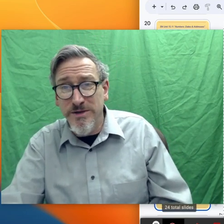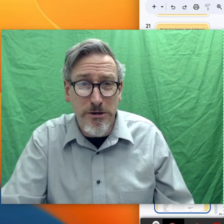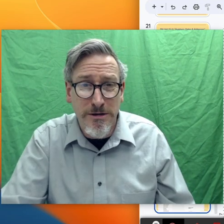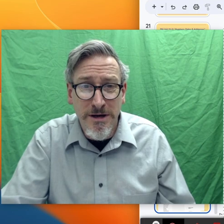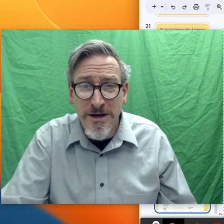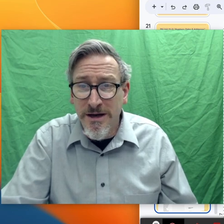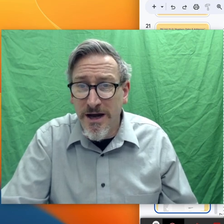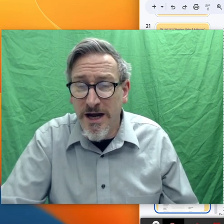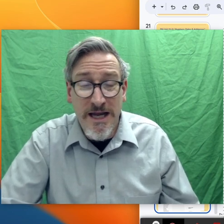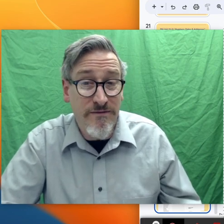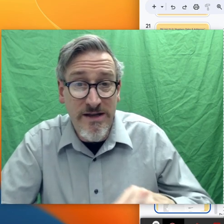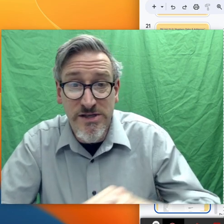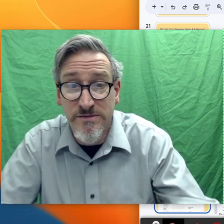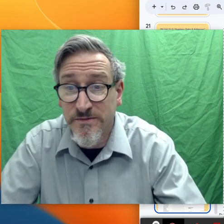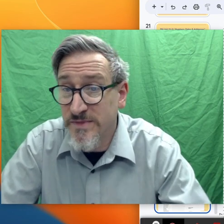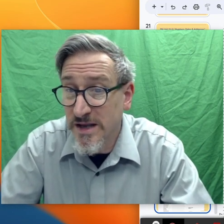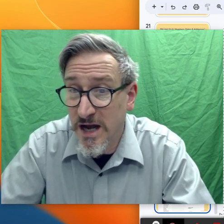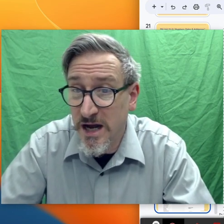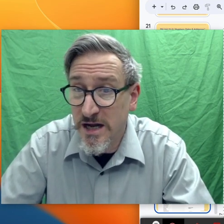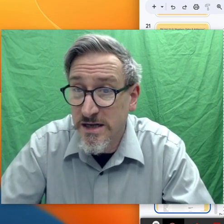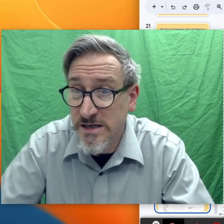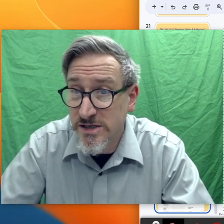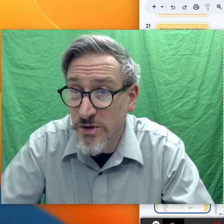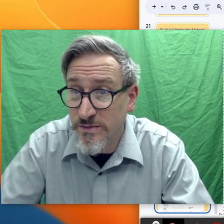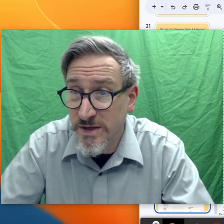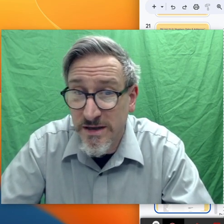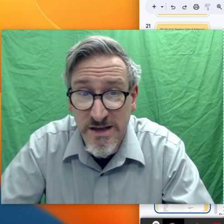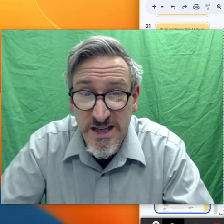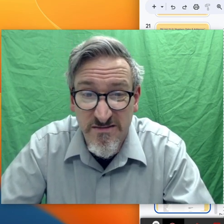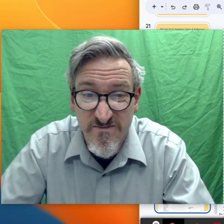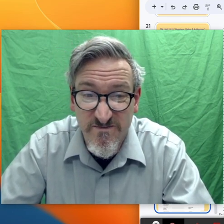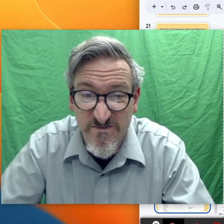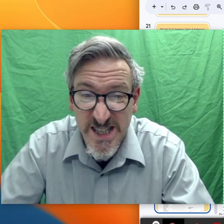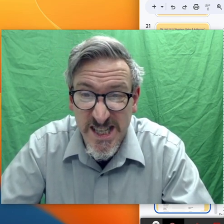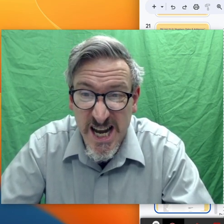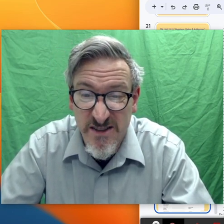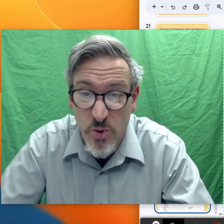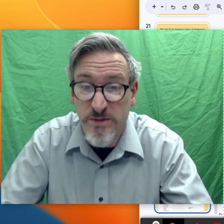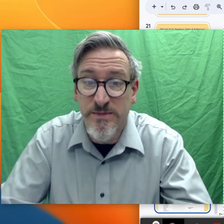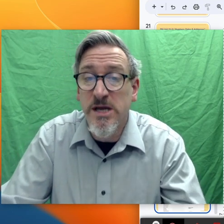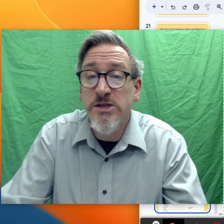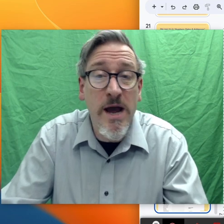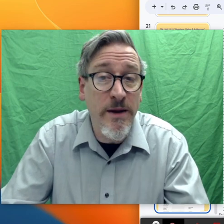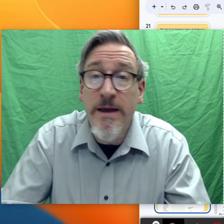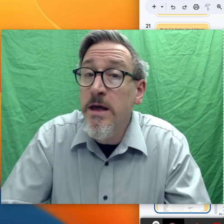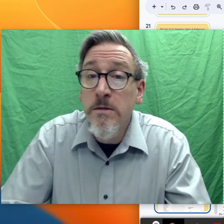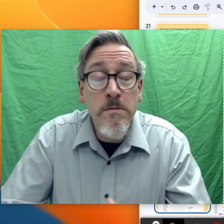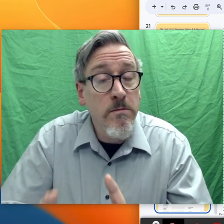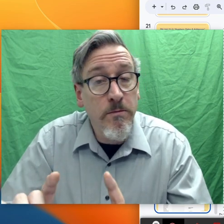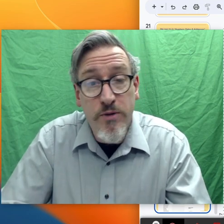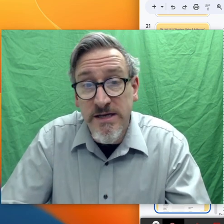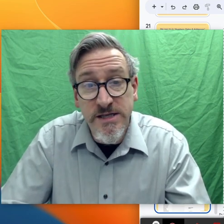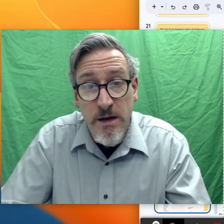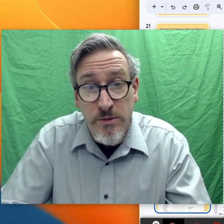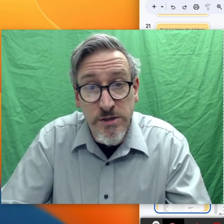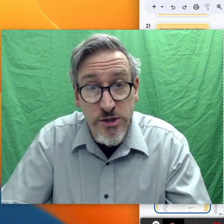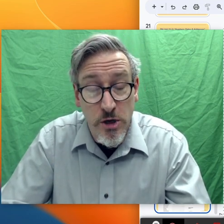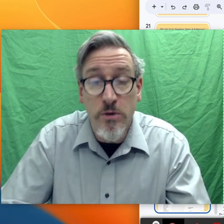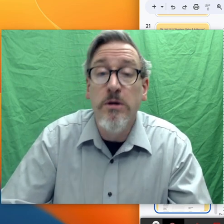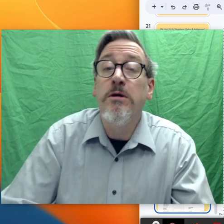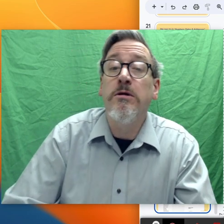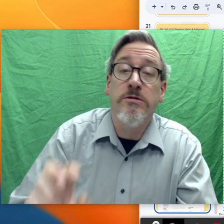with modern events, so this is kind of old. So anyway, practicing